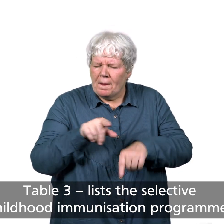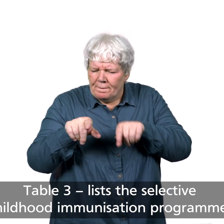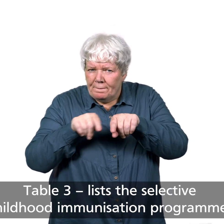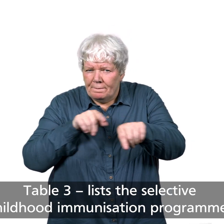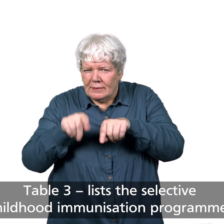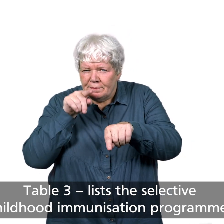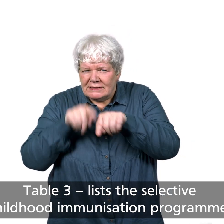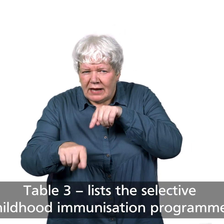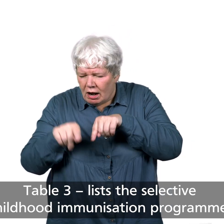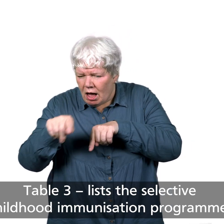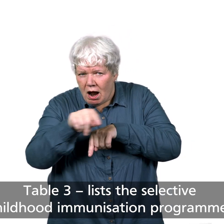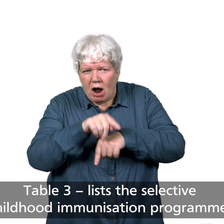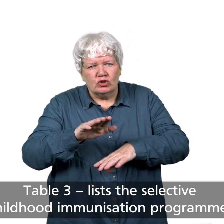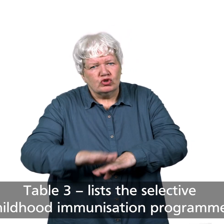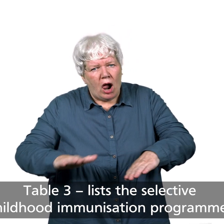Selective Childhood Immunisation Programme,